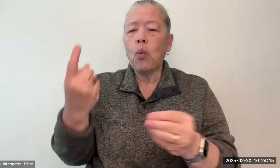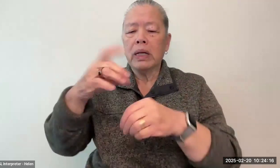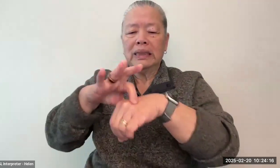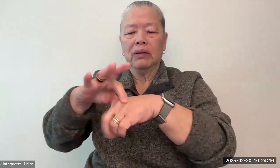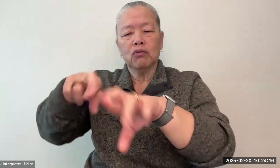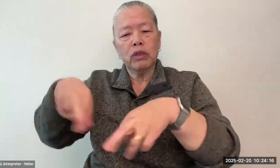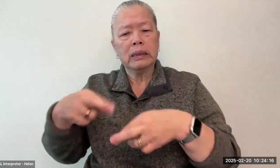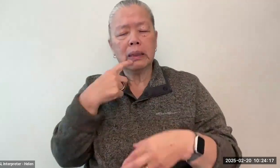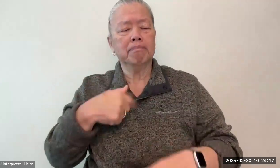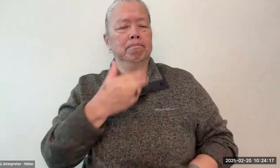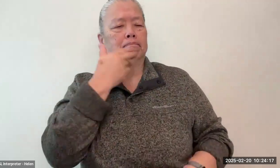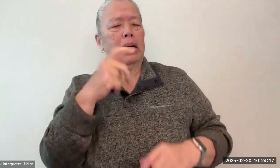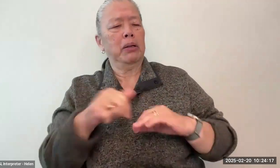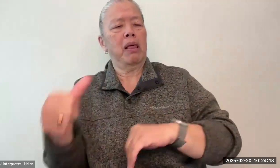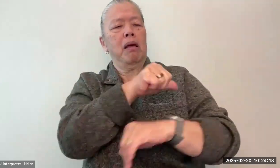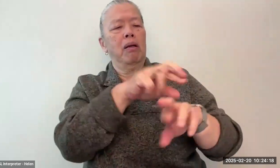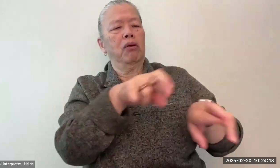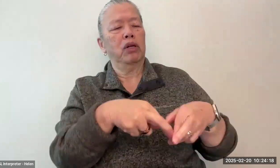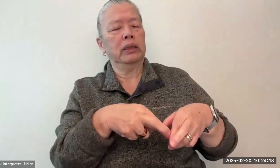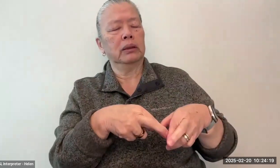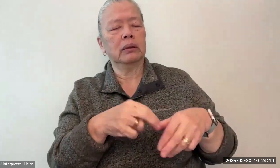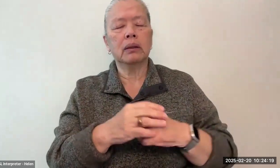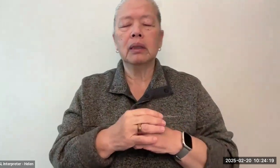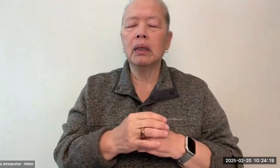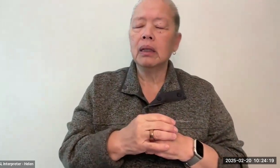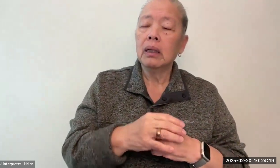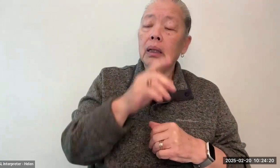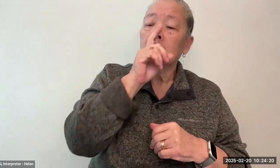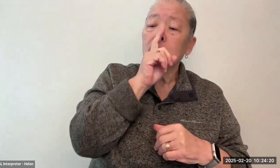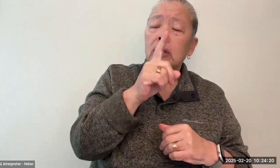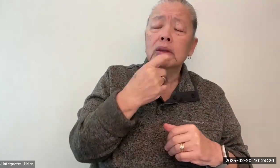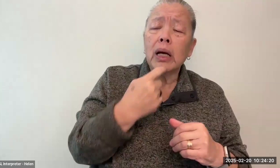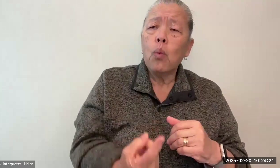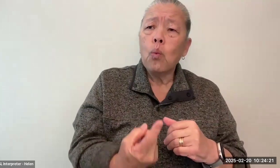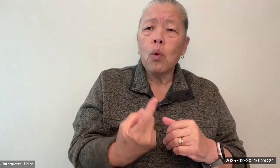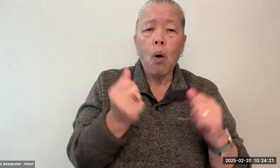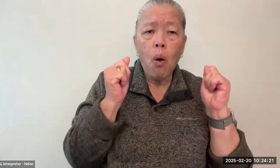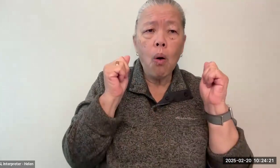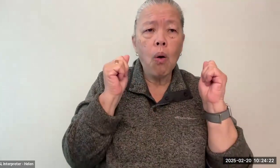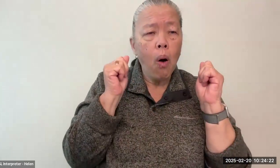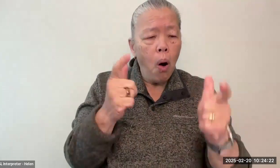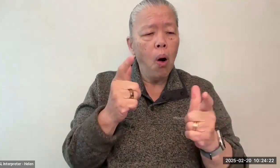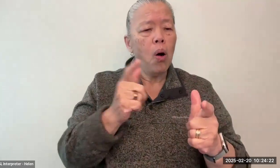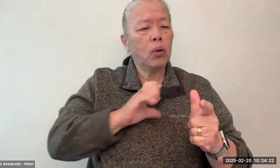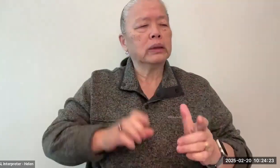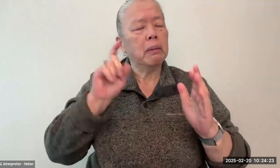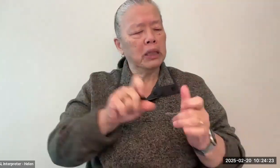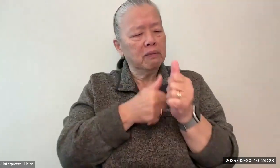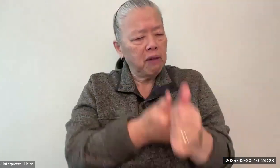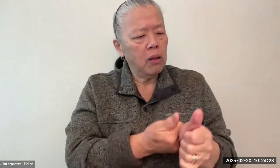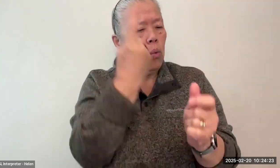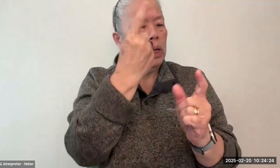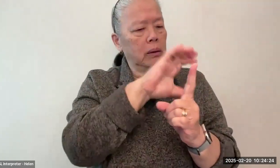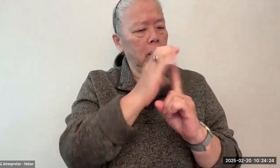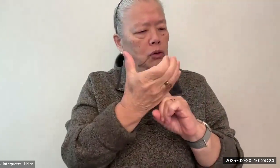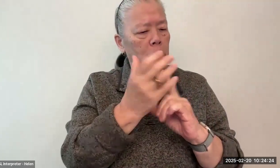others. Indeed, it is an obstacle to the gospel to insist that all Christians follow the practices of one culture or one